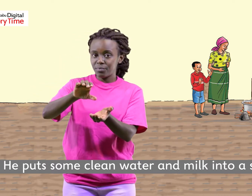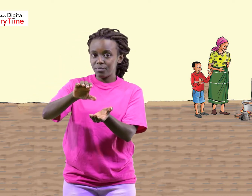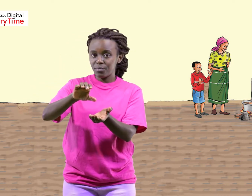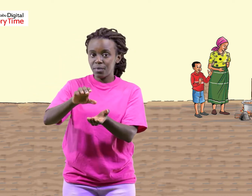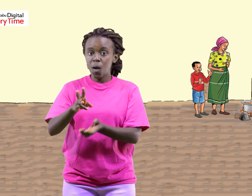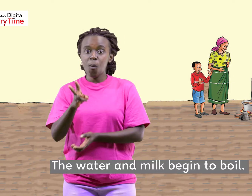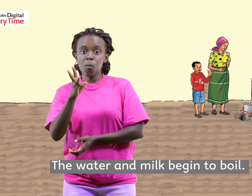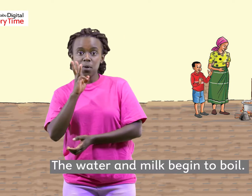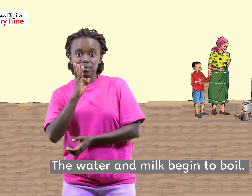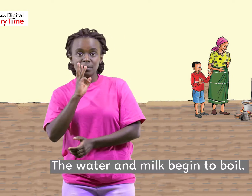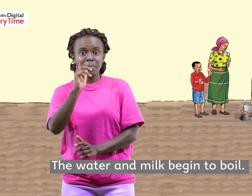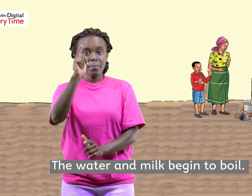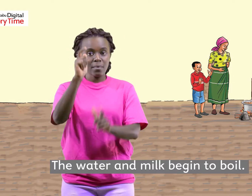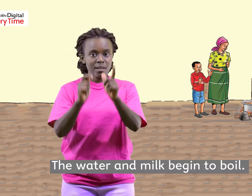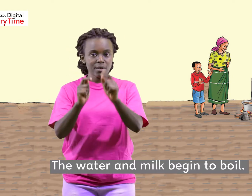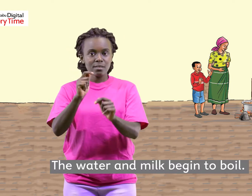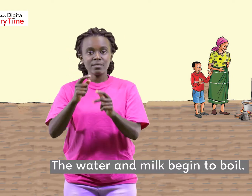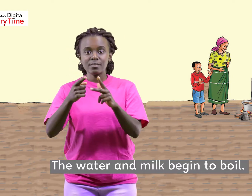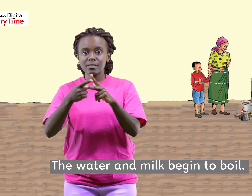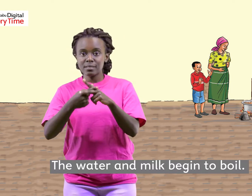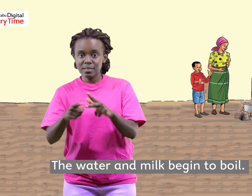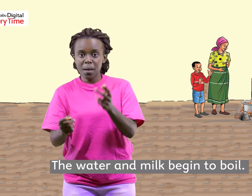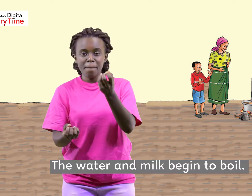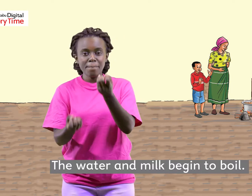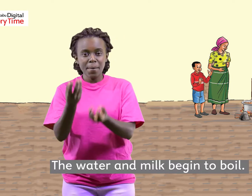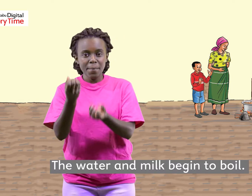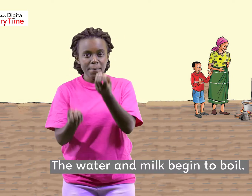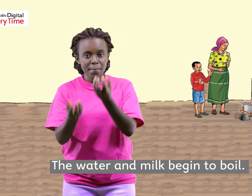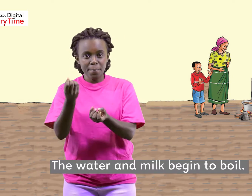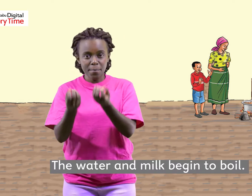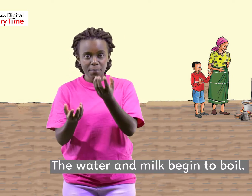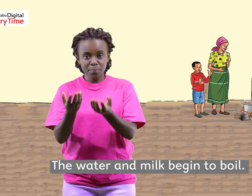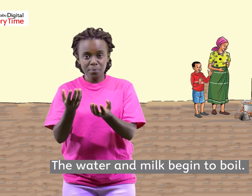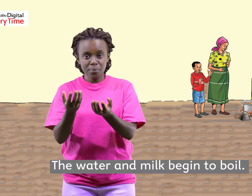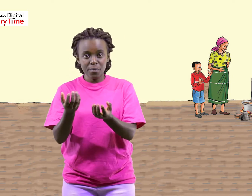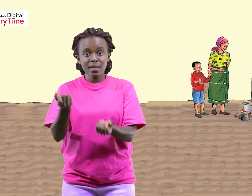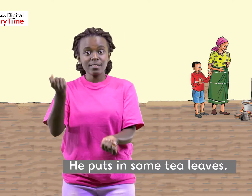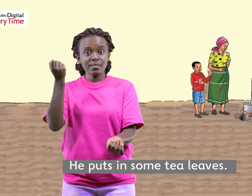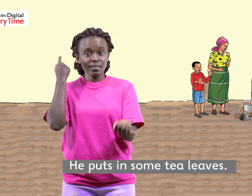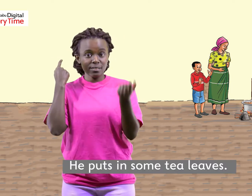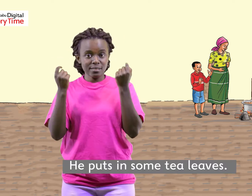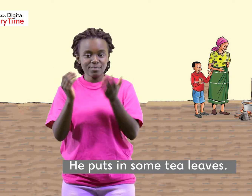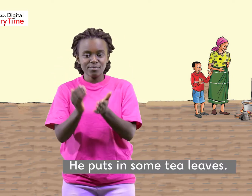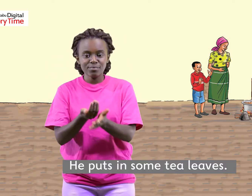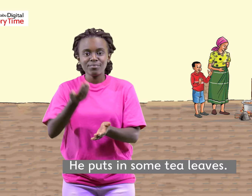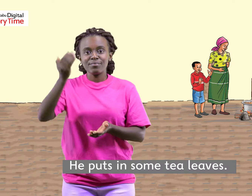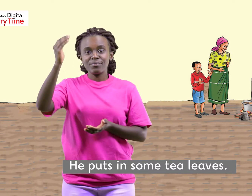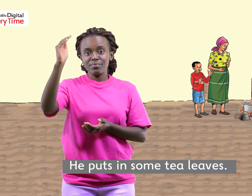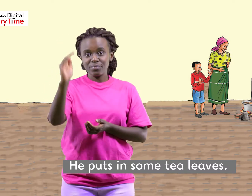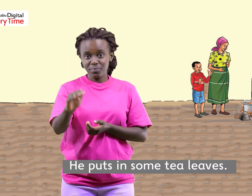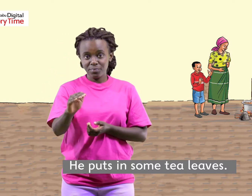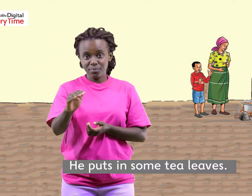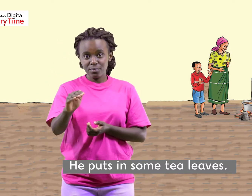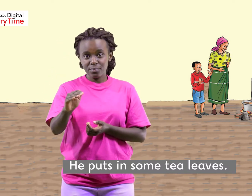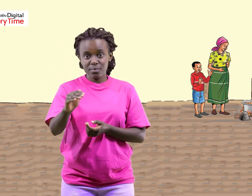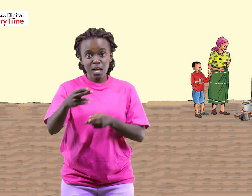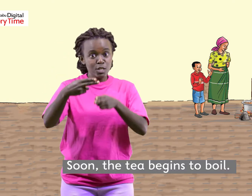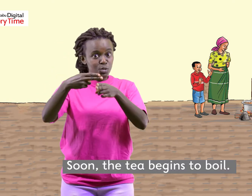The water and milk begin to boil. He puts in some tea leaves.